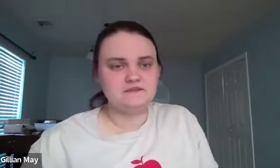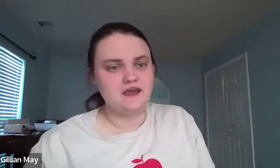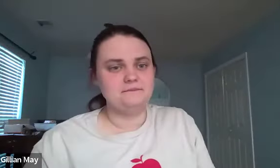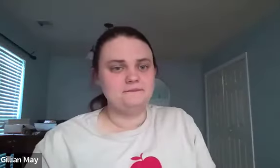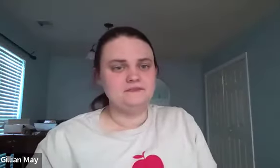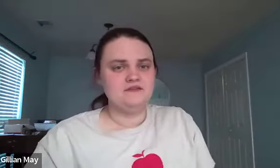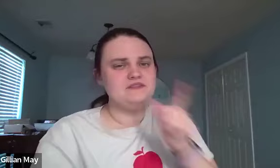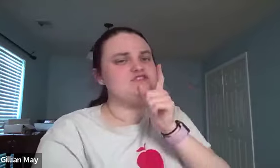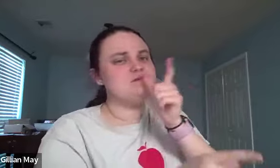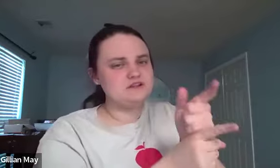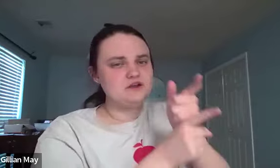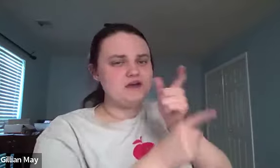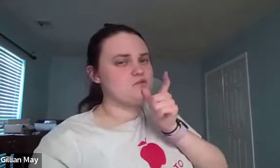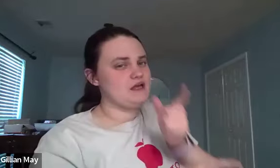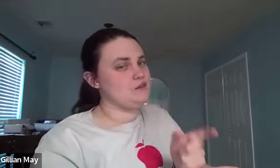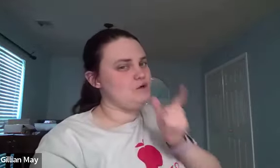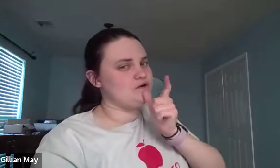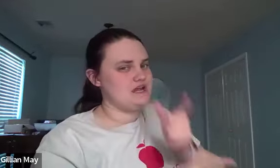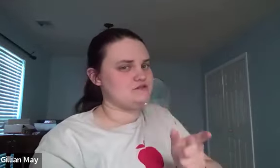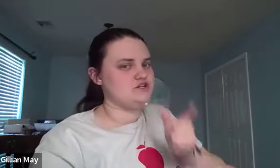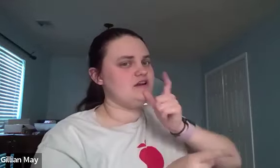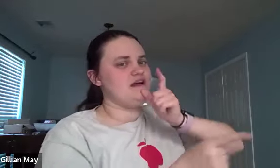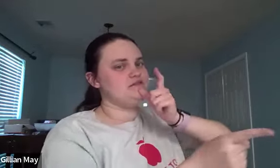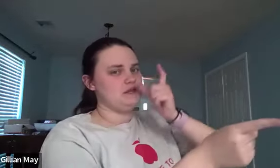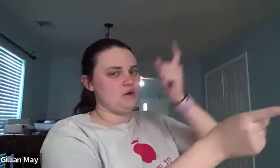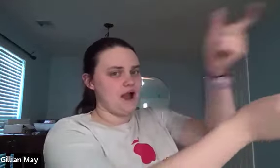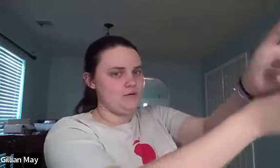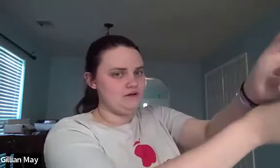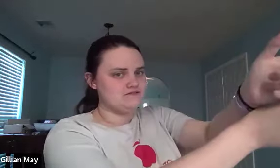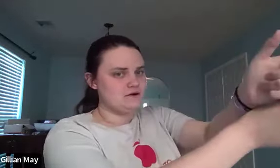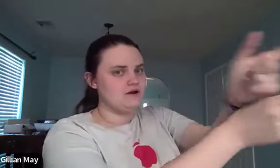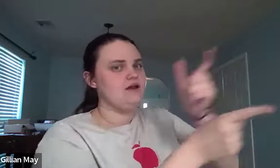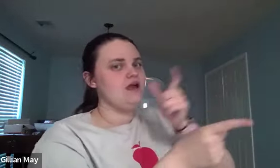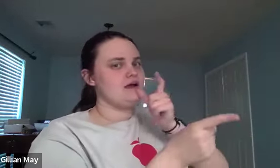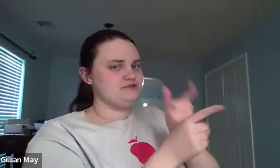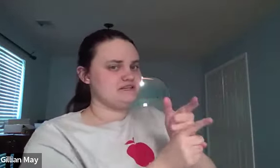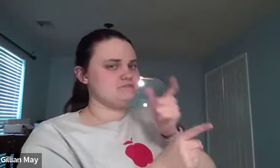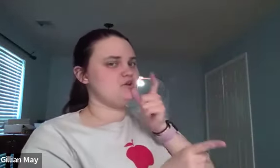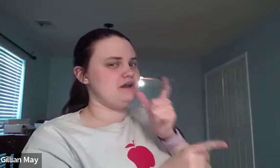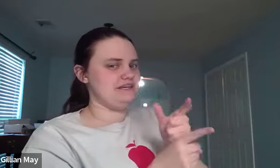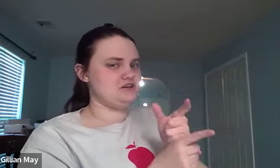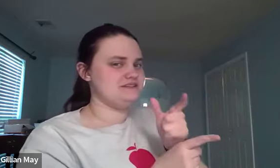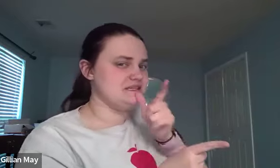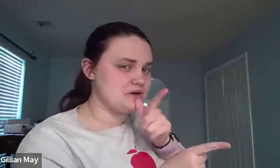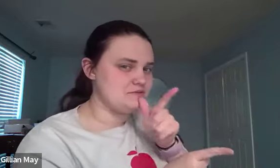Okay. Typically you have a more like lower down, so you're not having to like go out as far. I'm doing this, I'm trying to get y'all to see what I'm